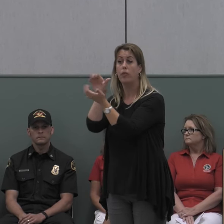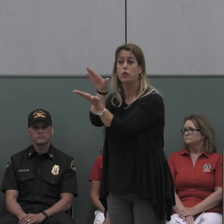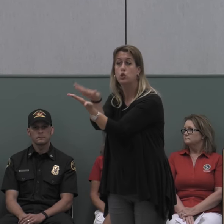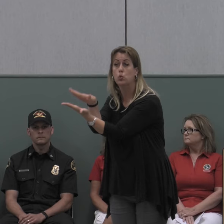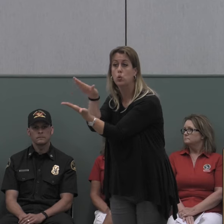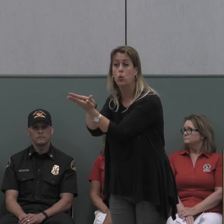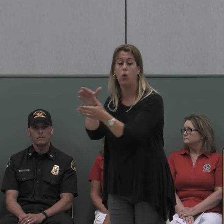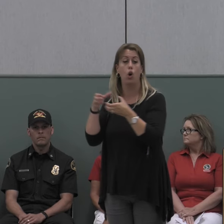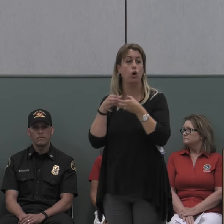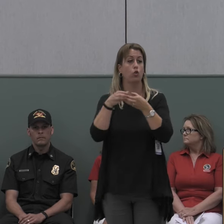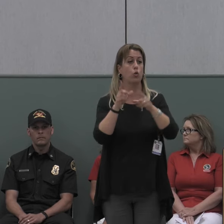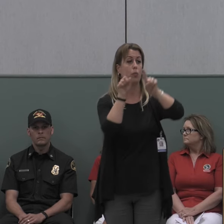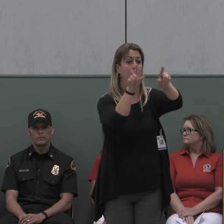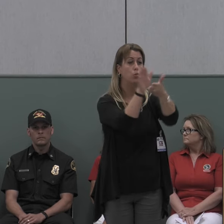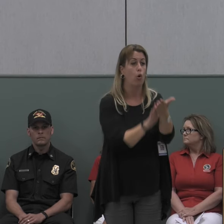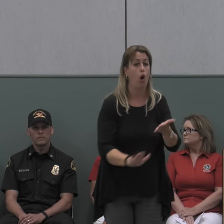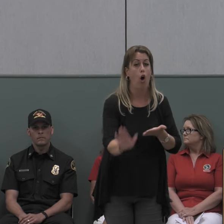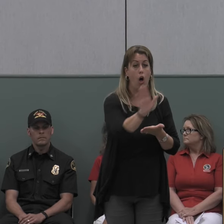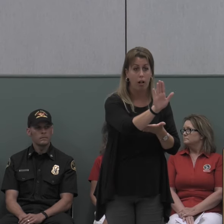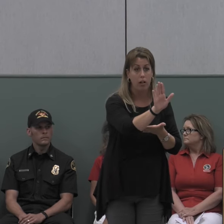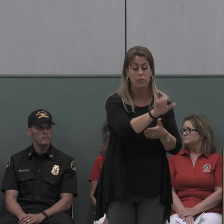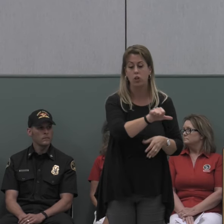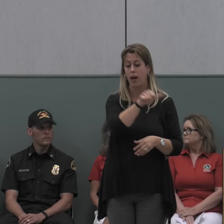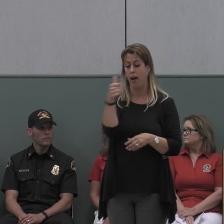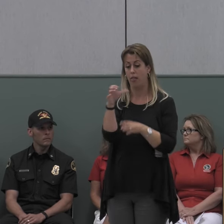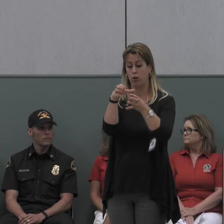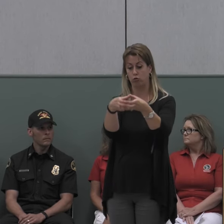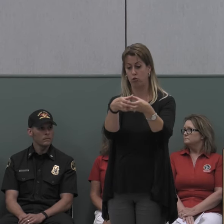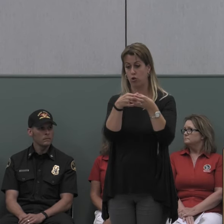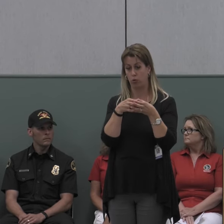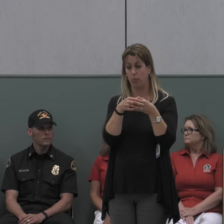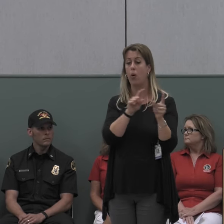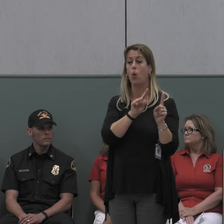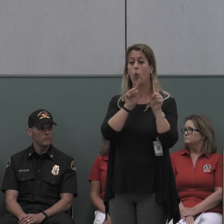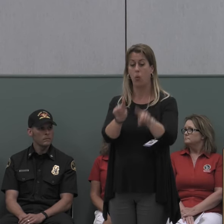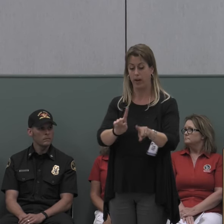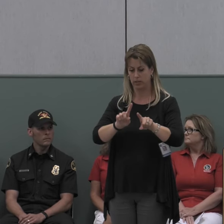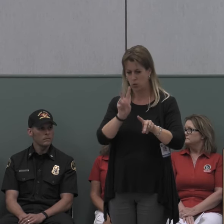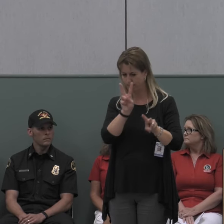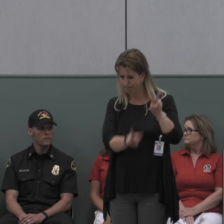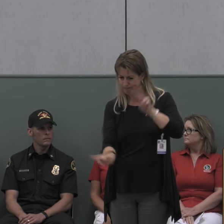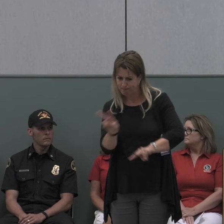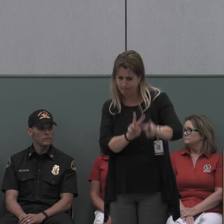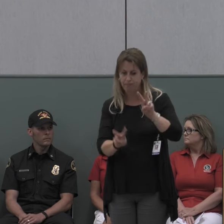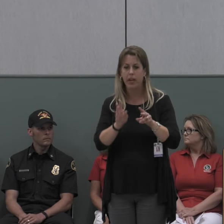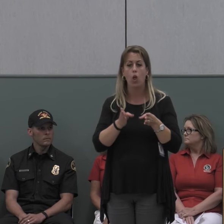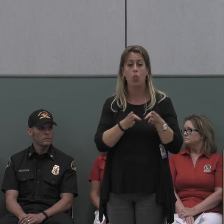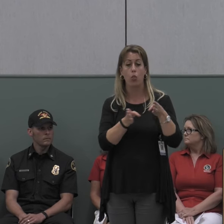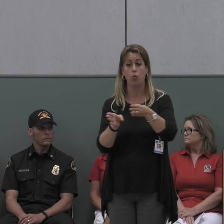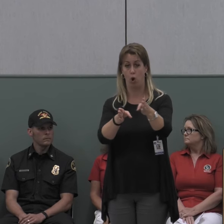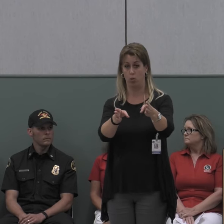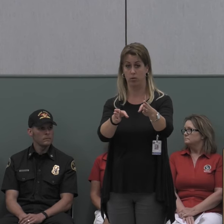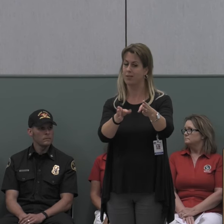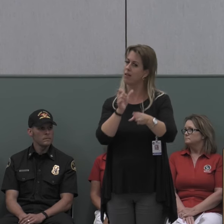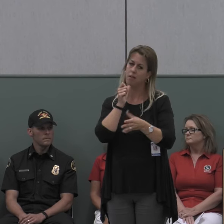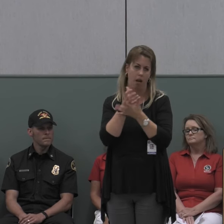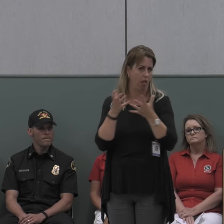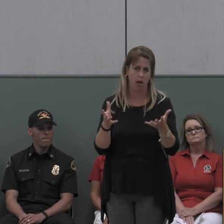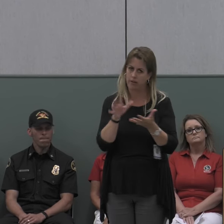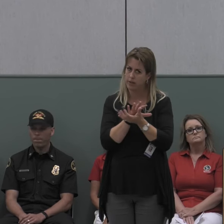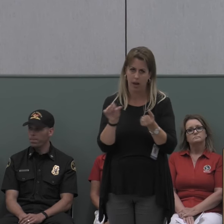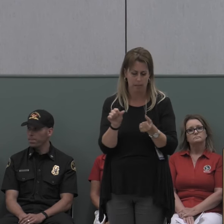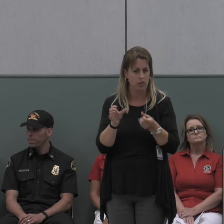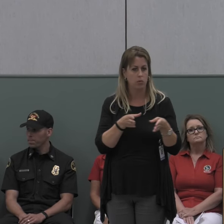the college. And there's a group that came with us to look at damage to our roads, which there really weren't many, and to go out and look